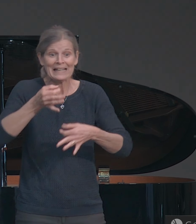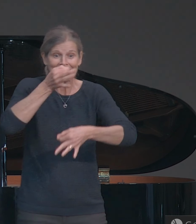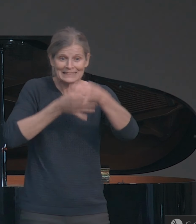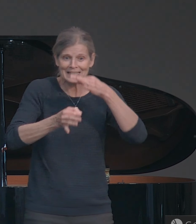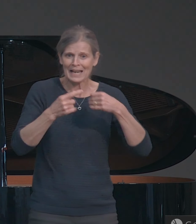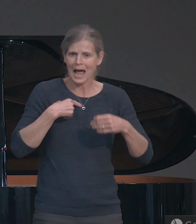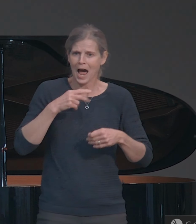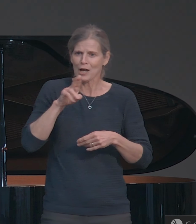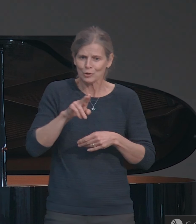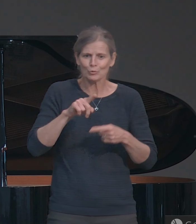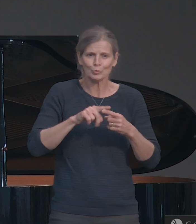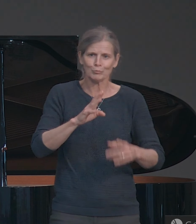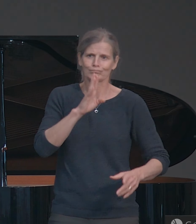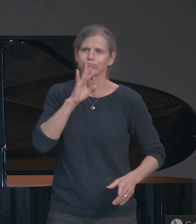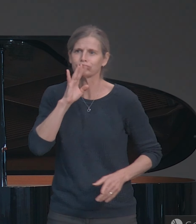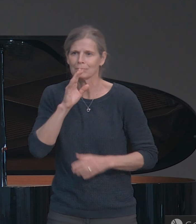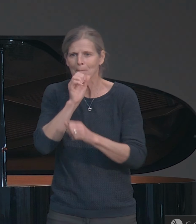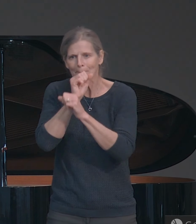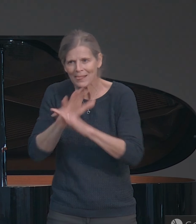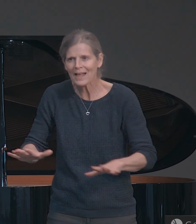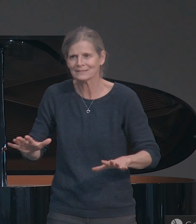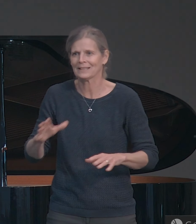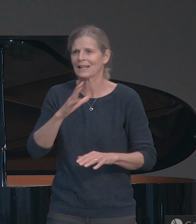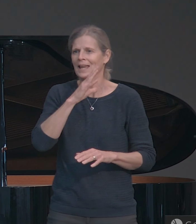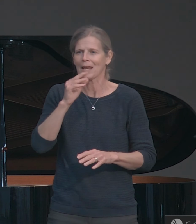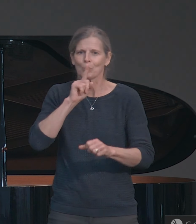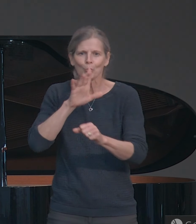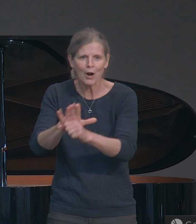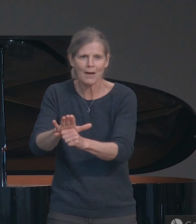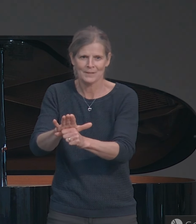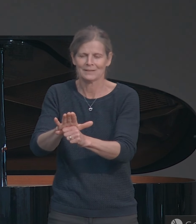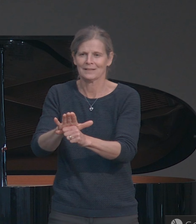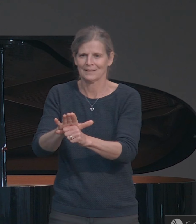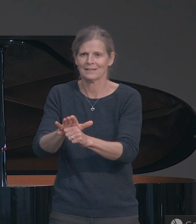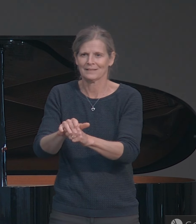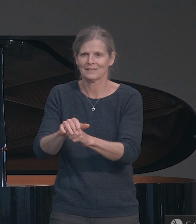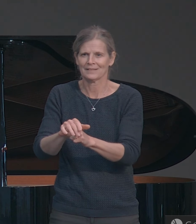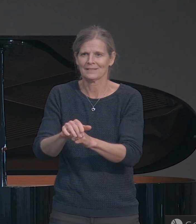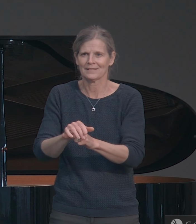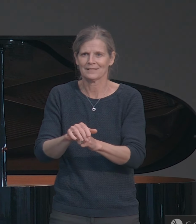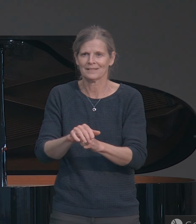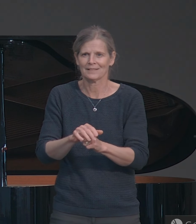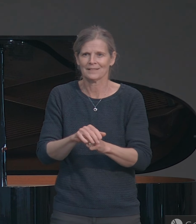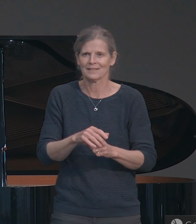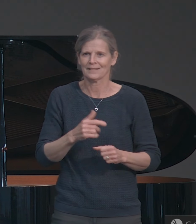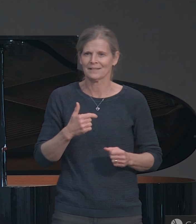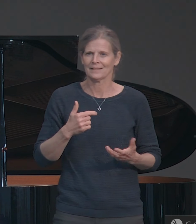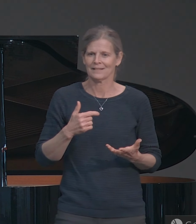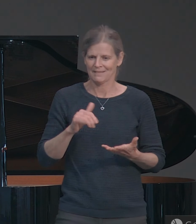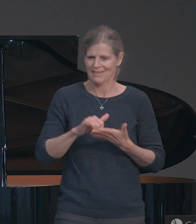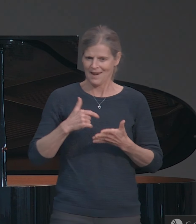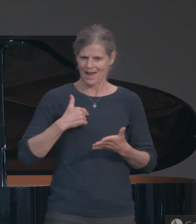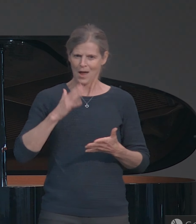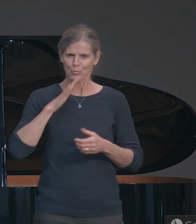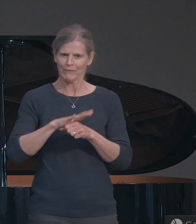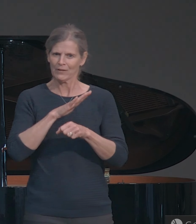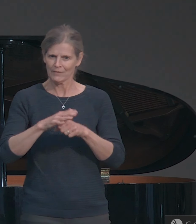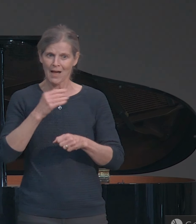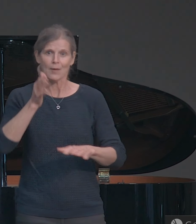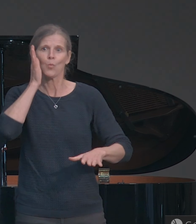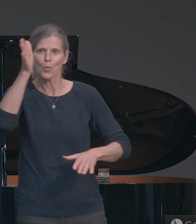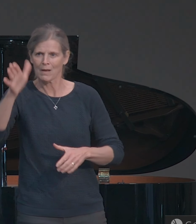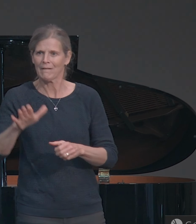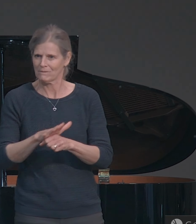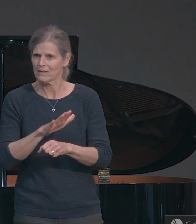Instead, I used it to utter blessings and promises that I would fulfill and will fulfill.